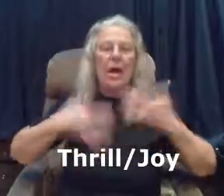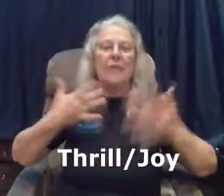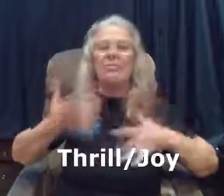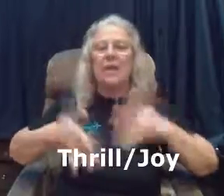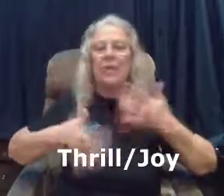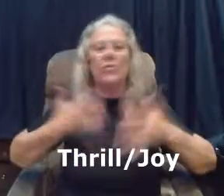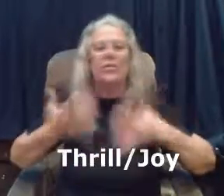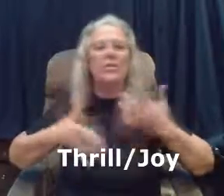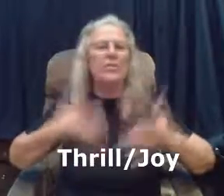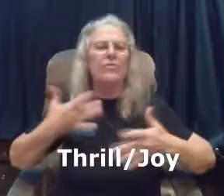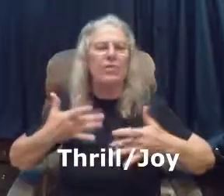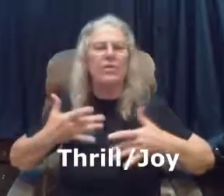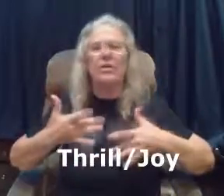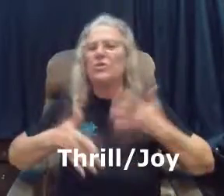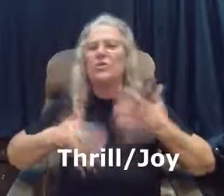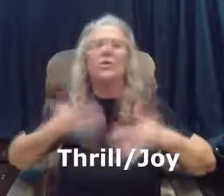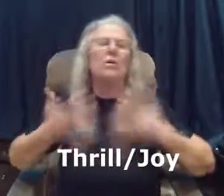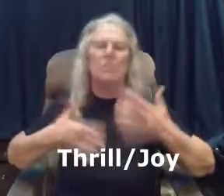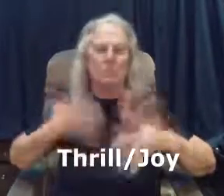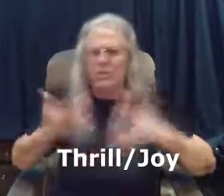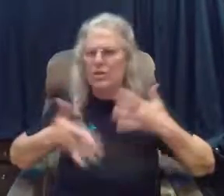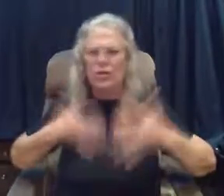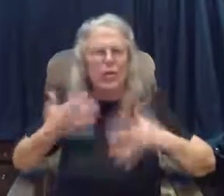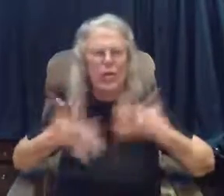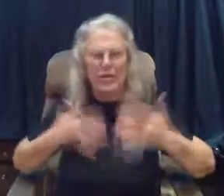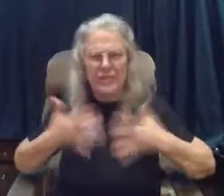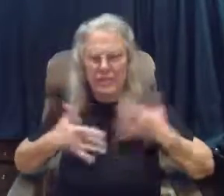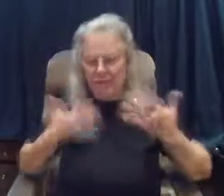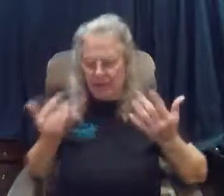I take it with the center finger and it's just, oh, the joy of something.